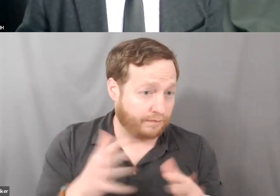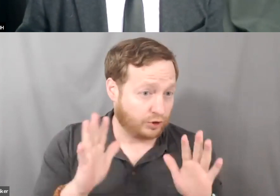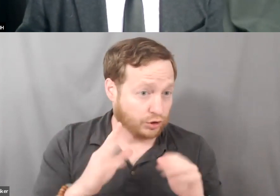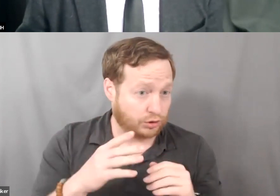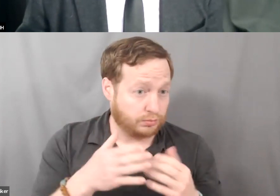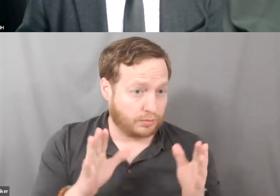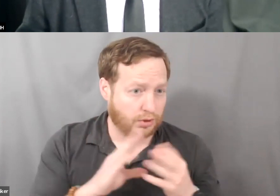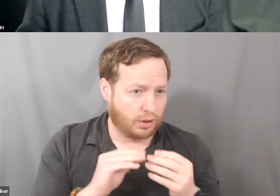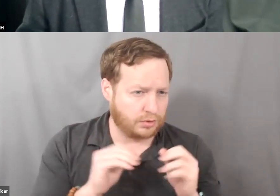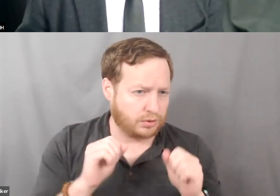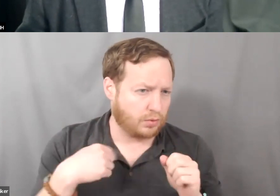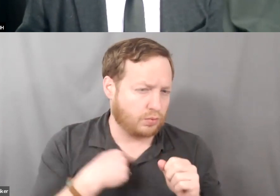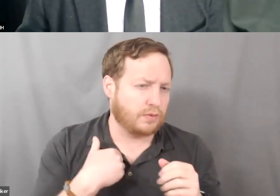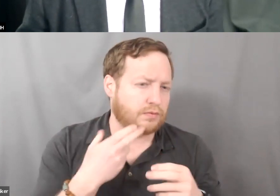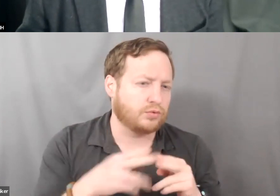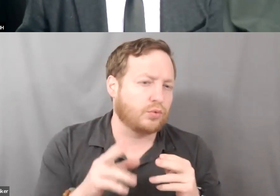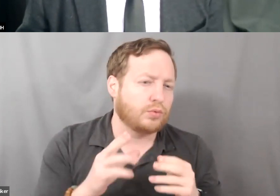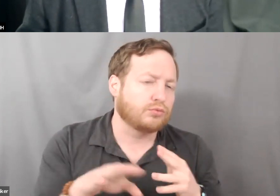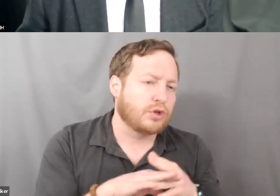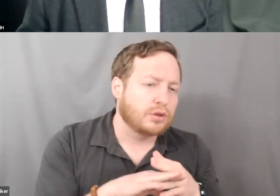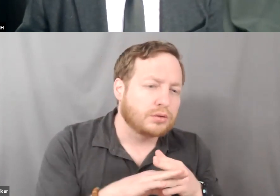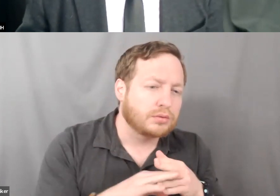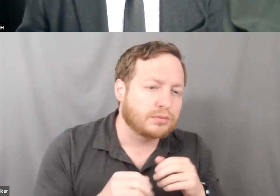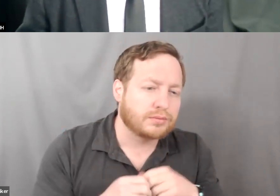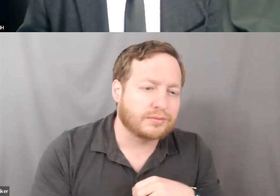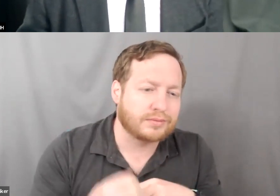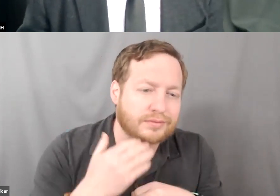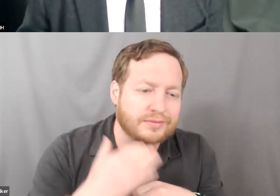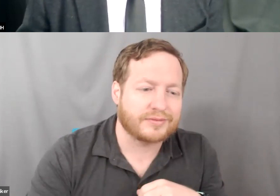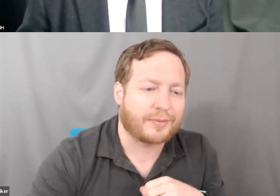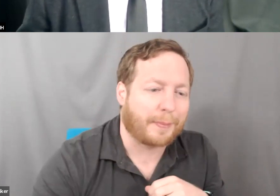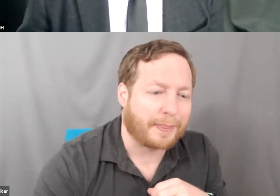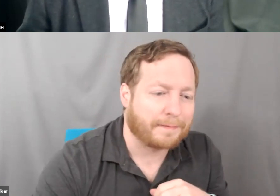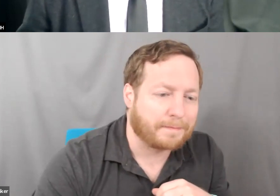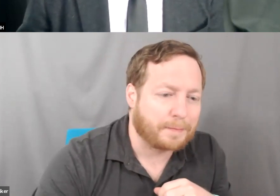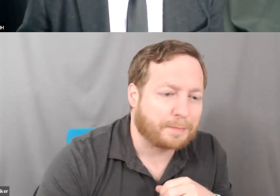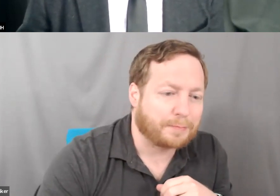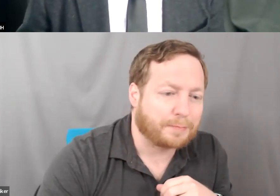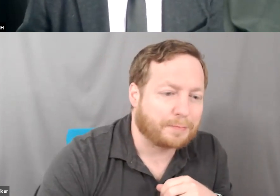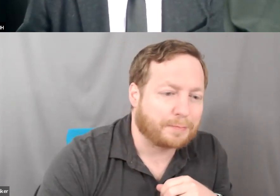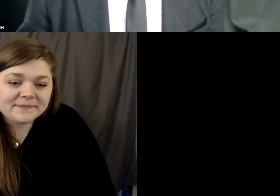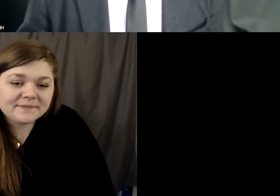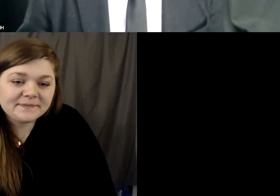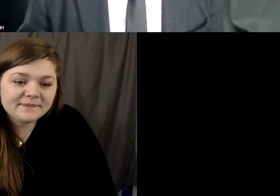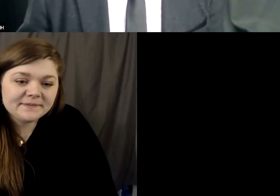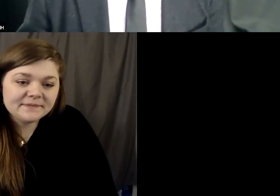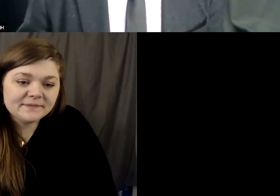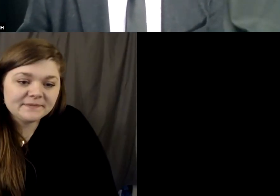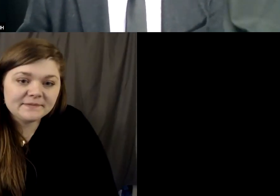This is Tim. I was wondering if people are finished with comments, can we have a short break? Thank you.